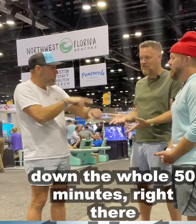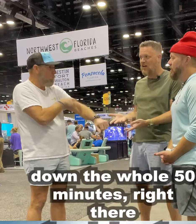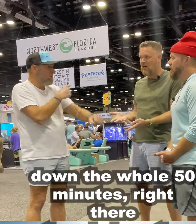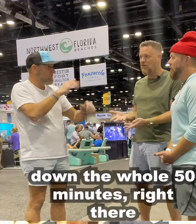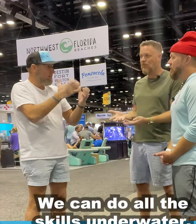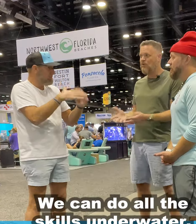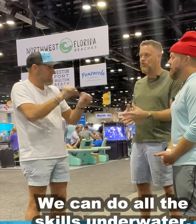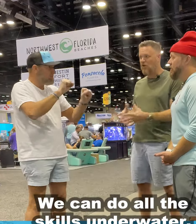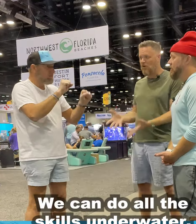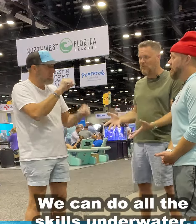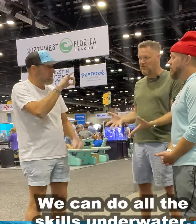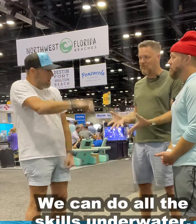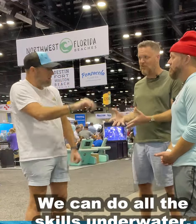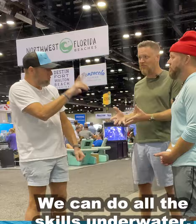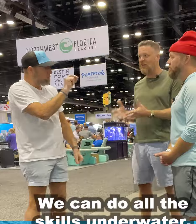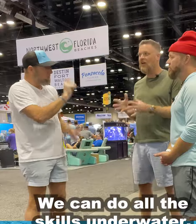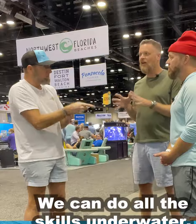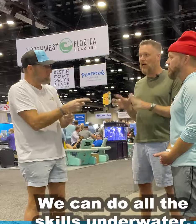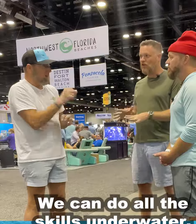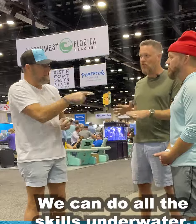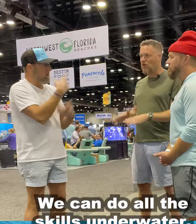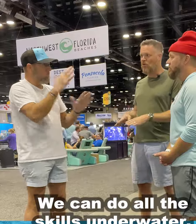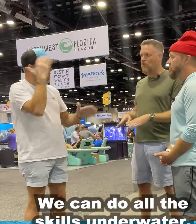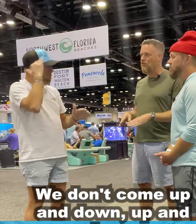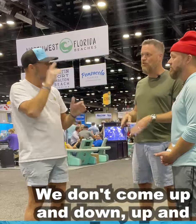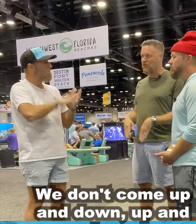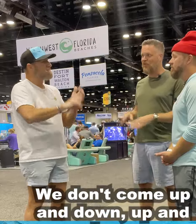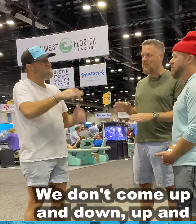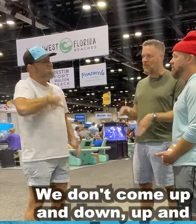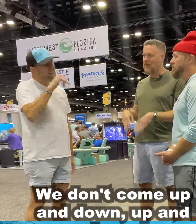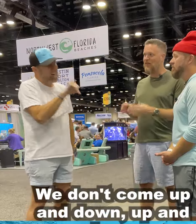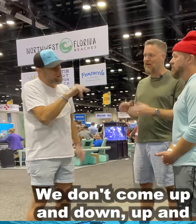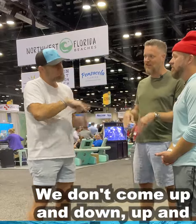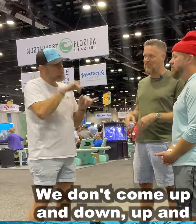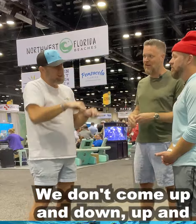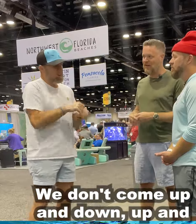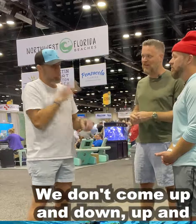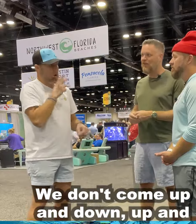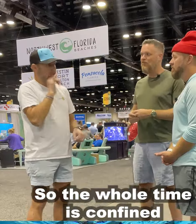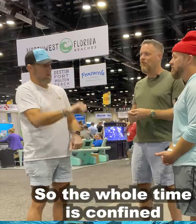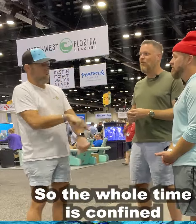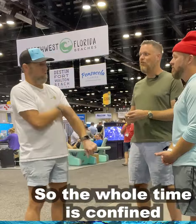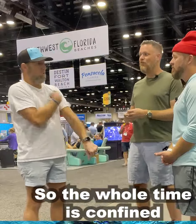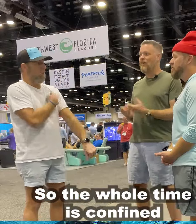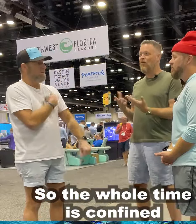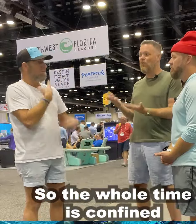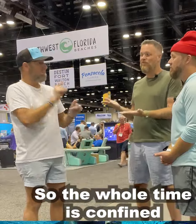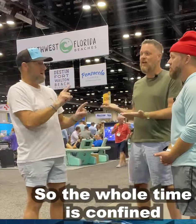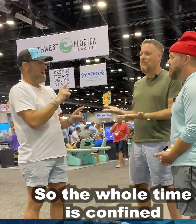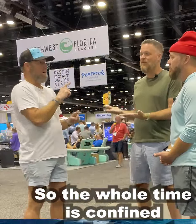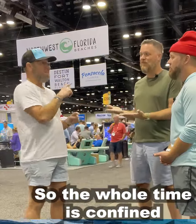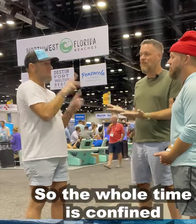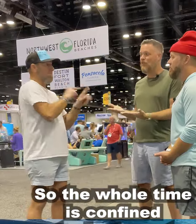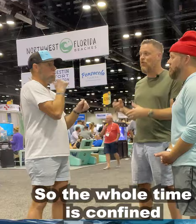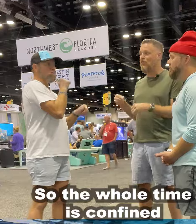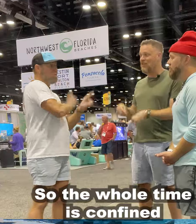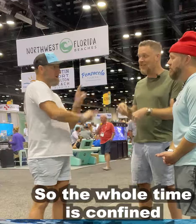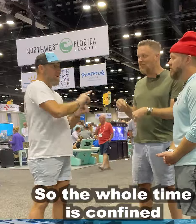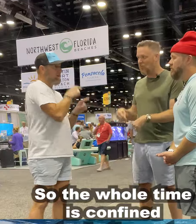time. We can do all the skills underwater. We don't come up and down, up and down. So that whole time is confined water in the